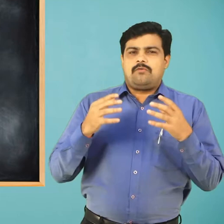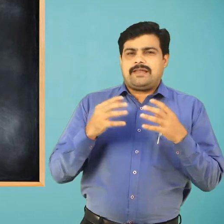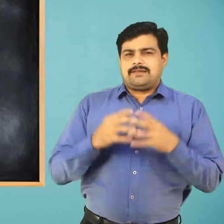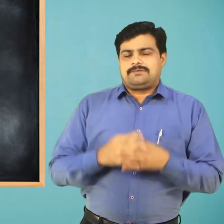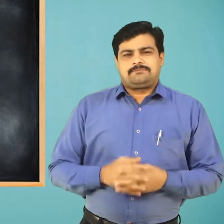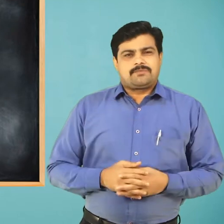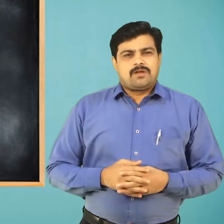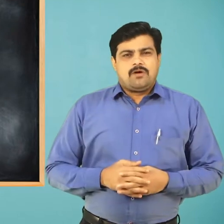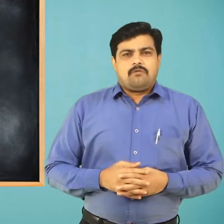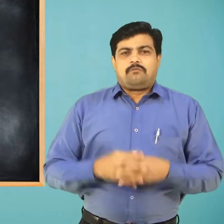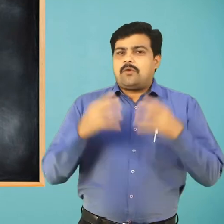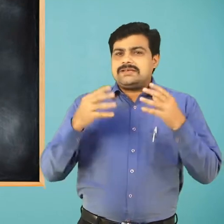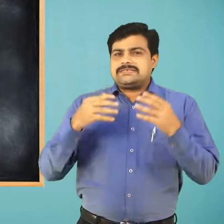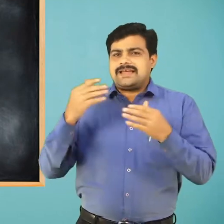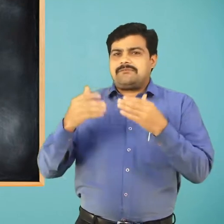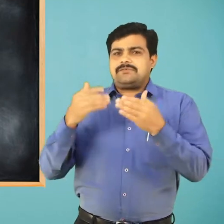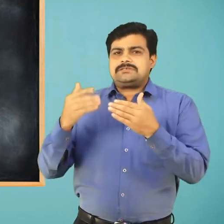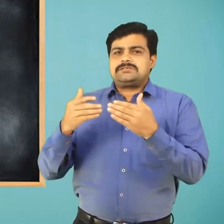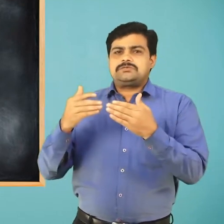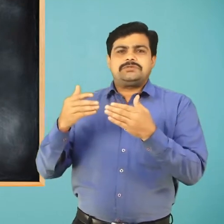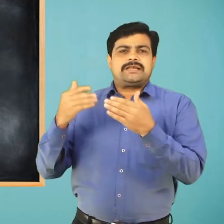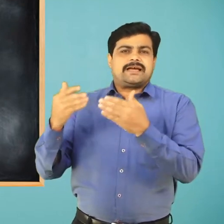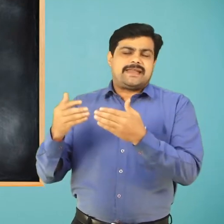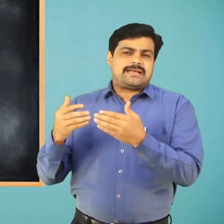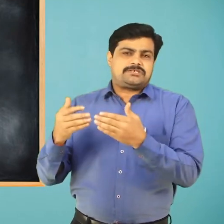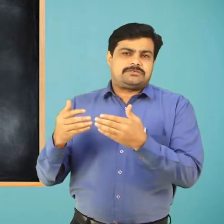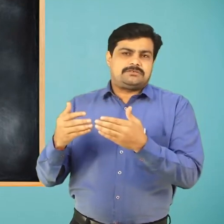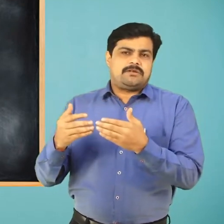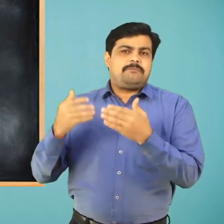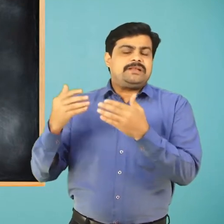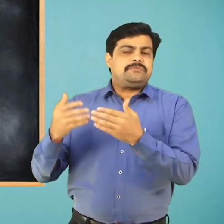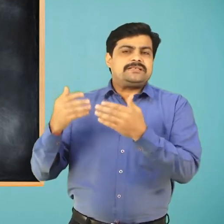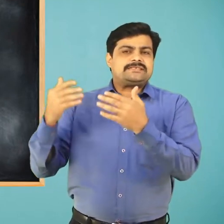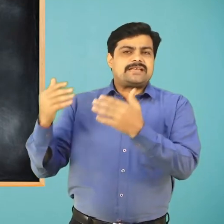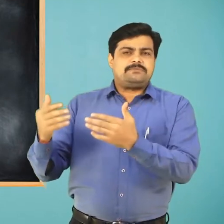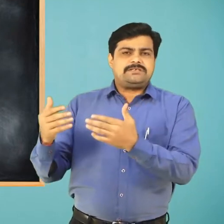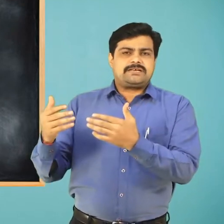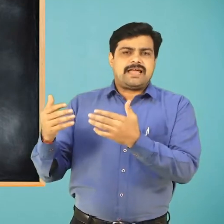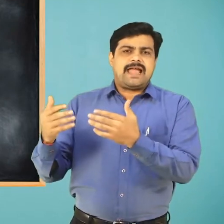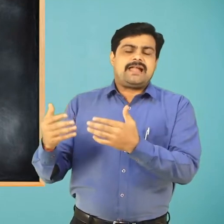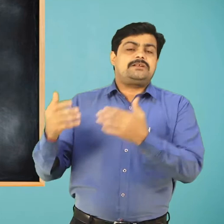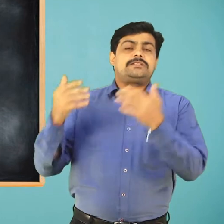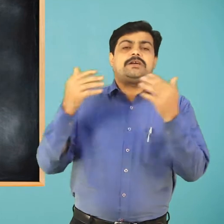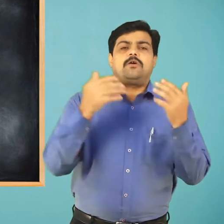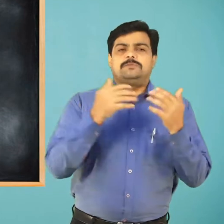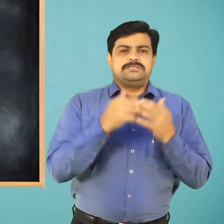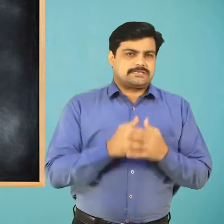Well, voice refers to the connection between the subject and the object